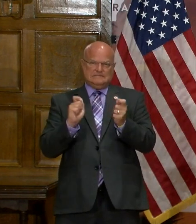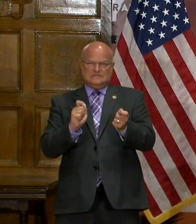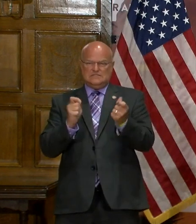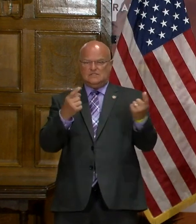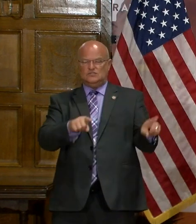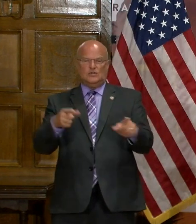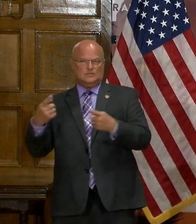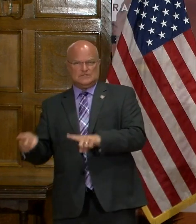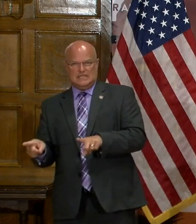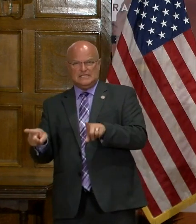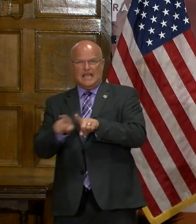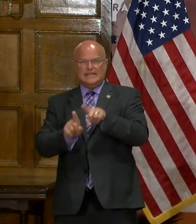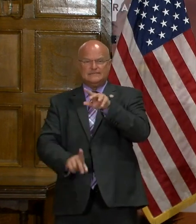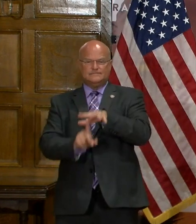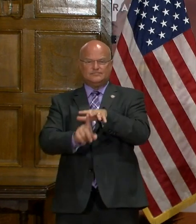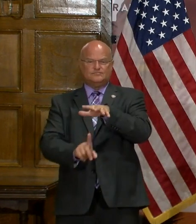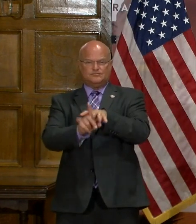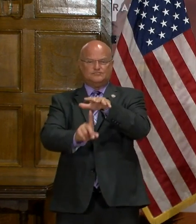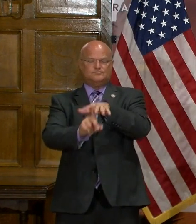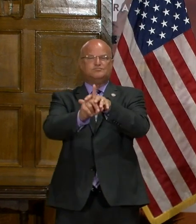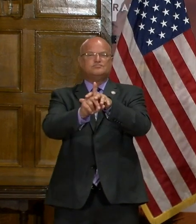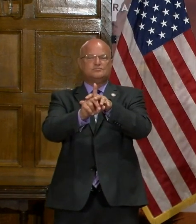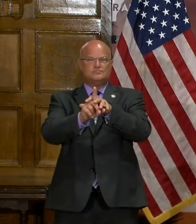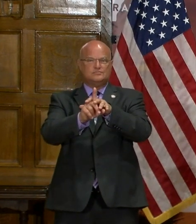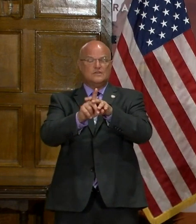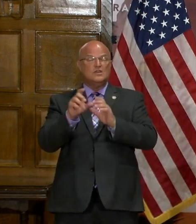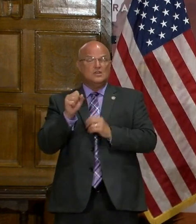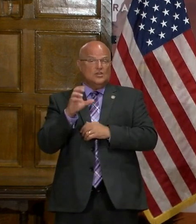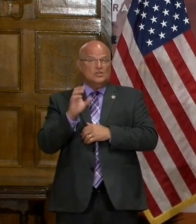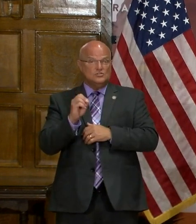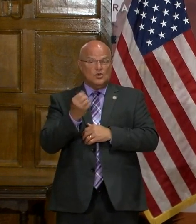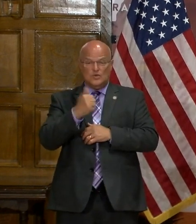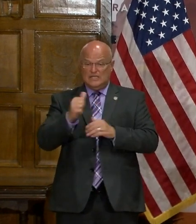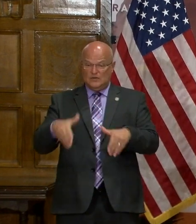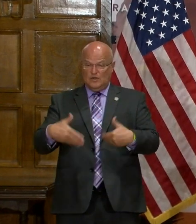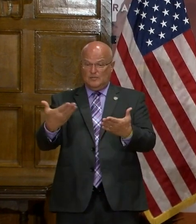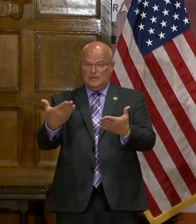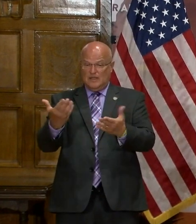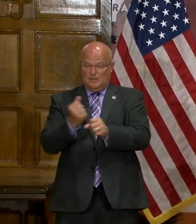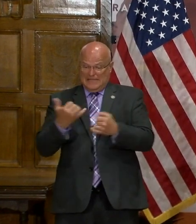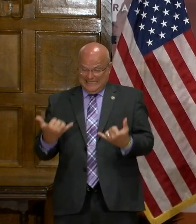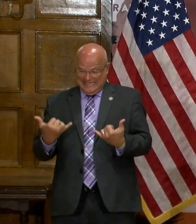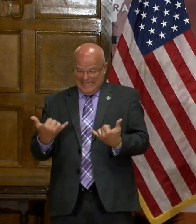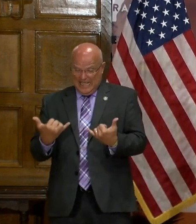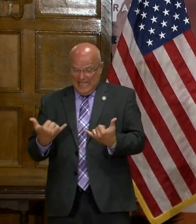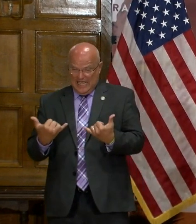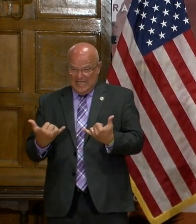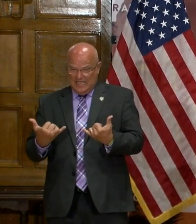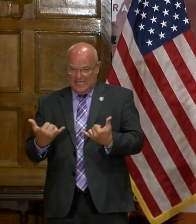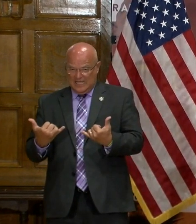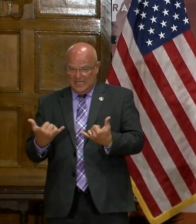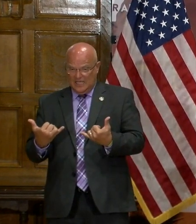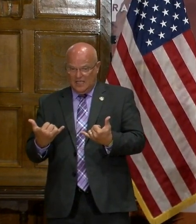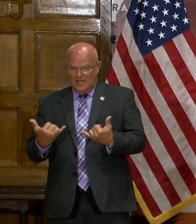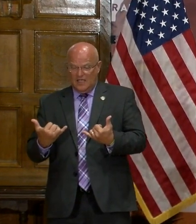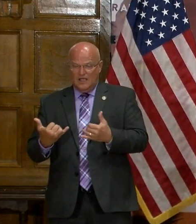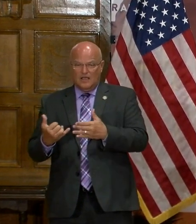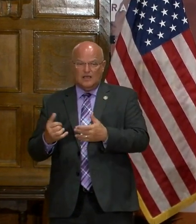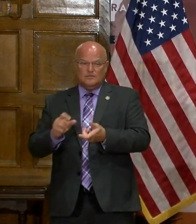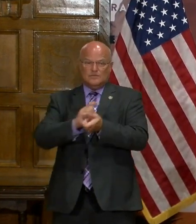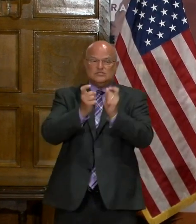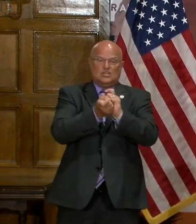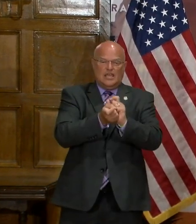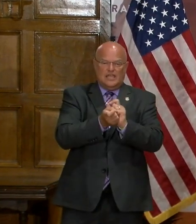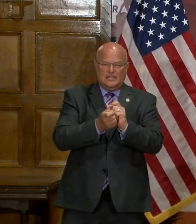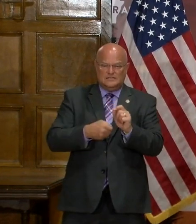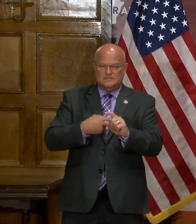to the circumstances as they present over time. So any recommendations that are made today may not hold true in a week,